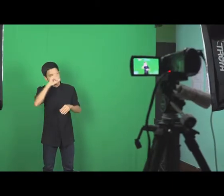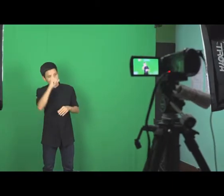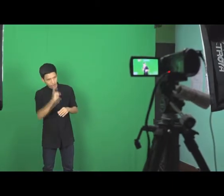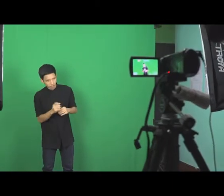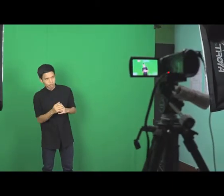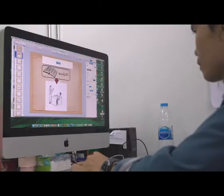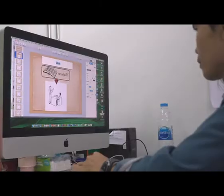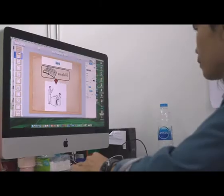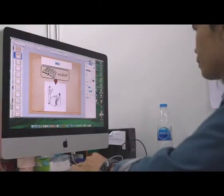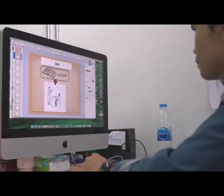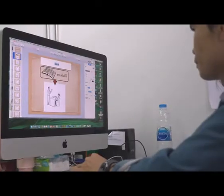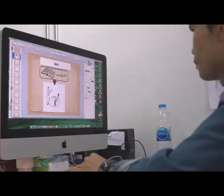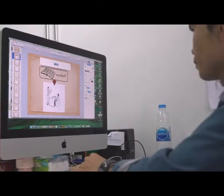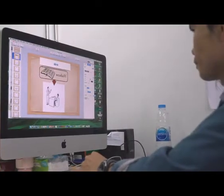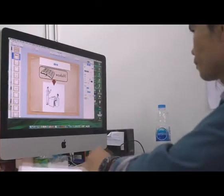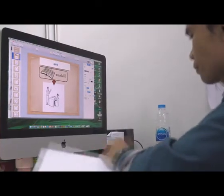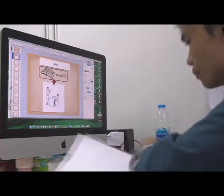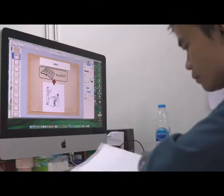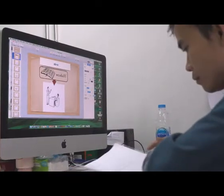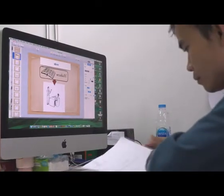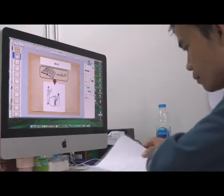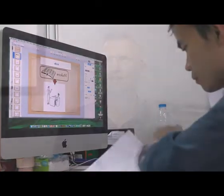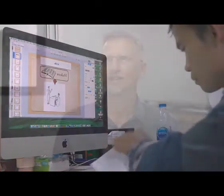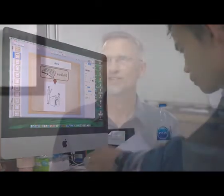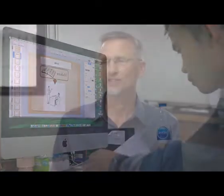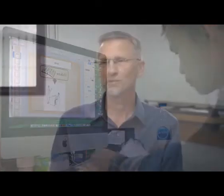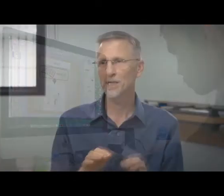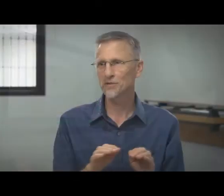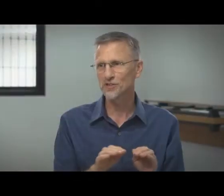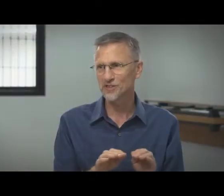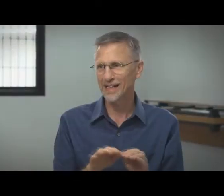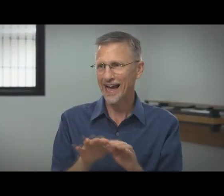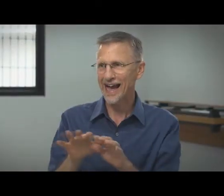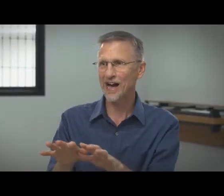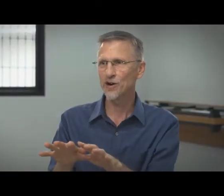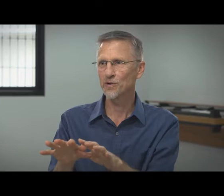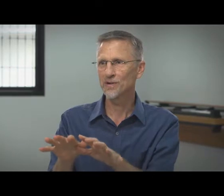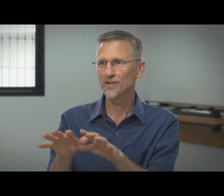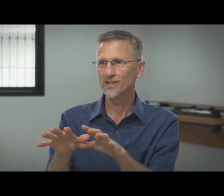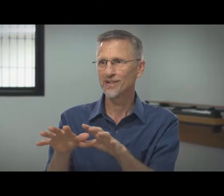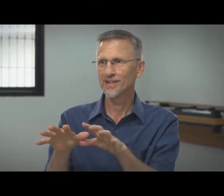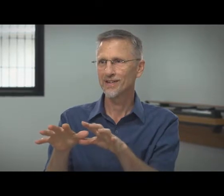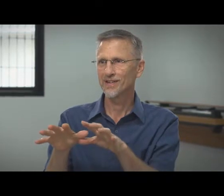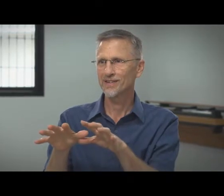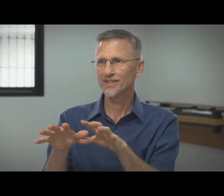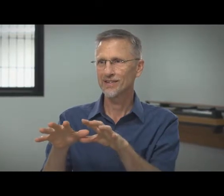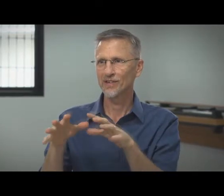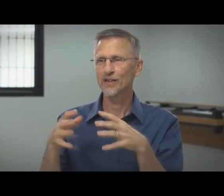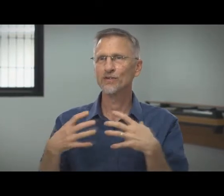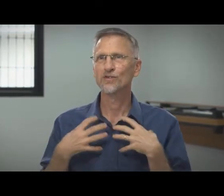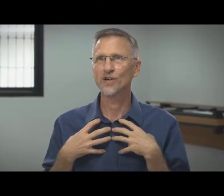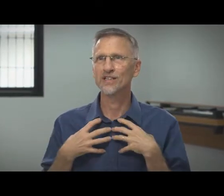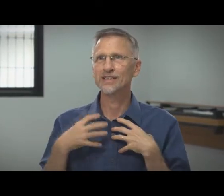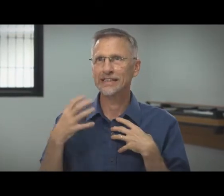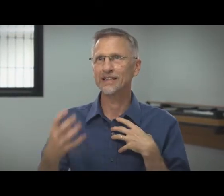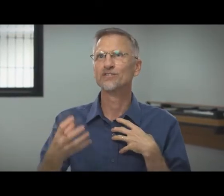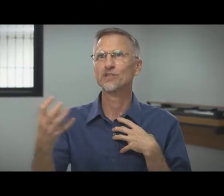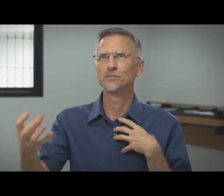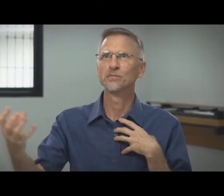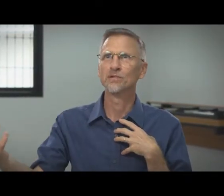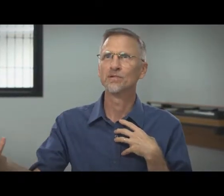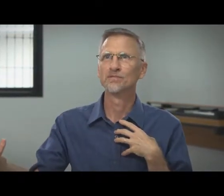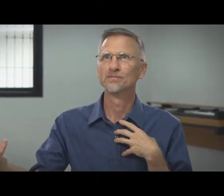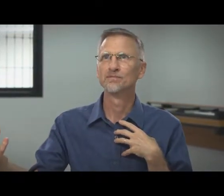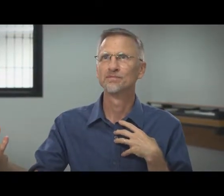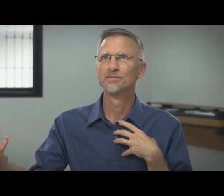Bible transformation in people's lives. And that's, the Bible is just how the life of Christ gets